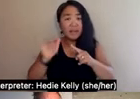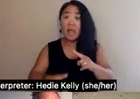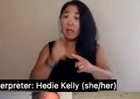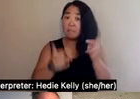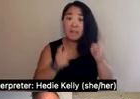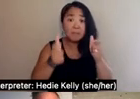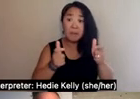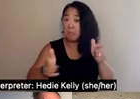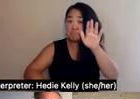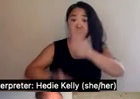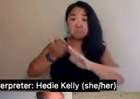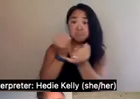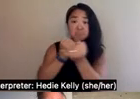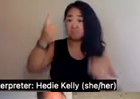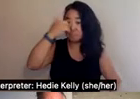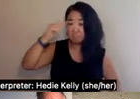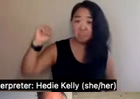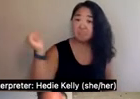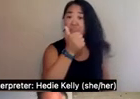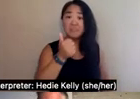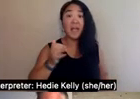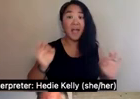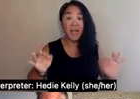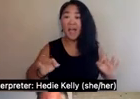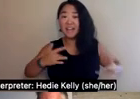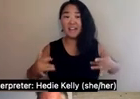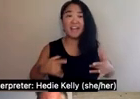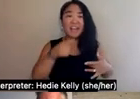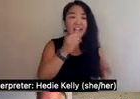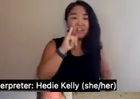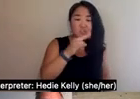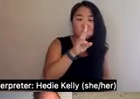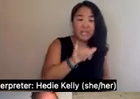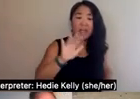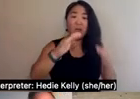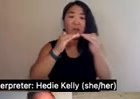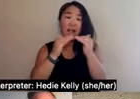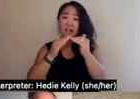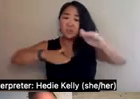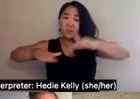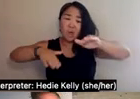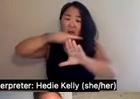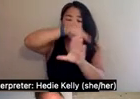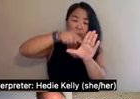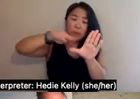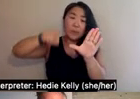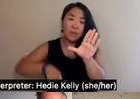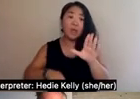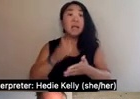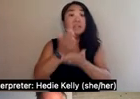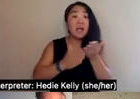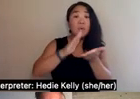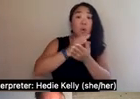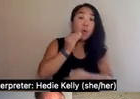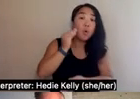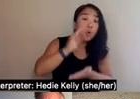own. And here Judy and her colleagues had just finished walking the entire perimeter. There's a group of homeschooled, mixed income high school students